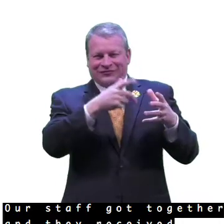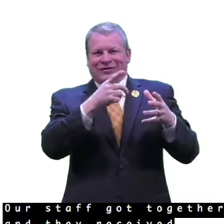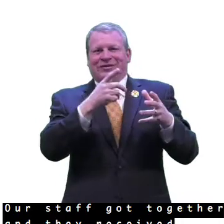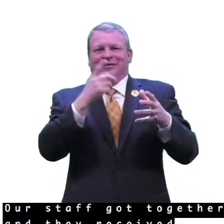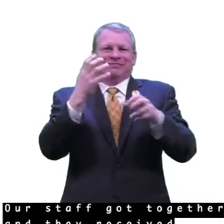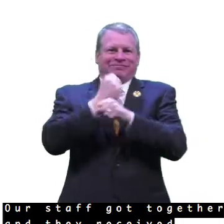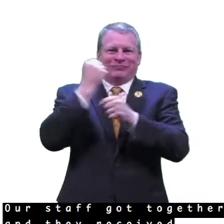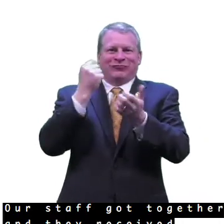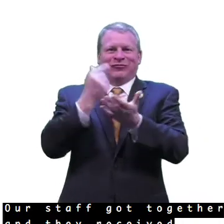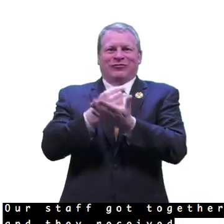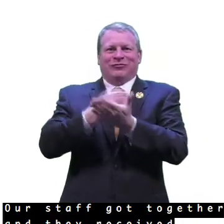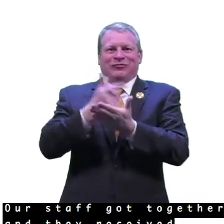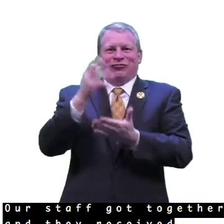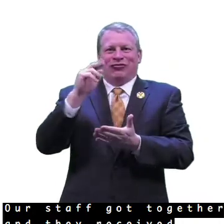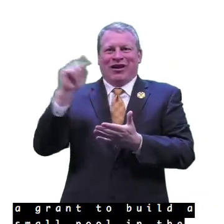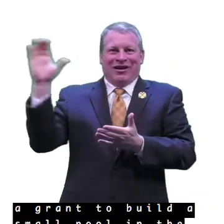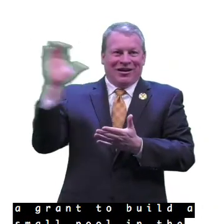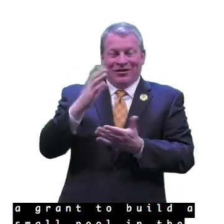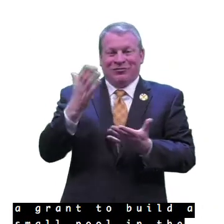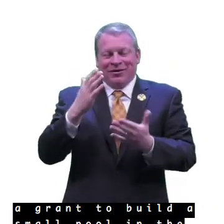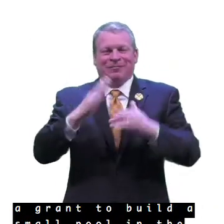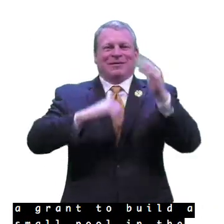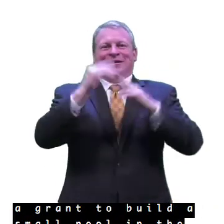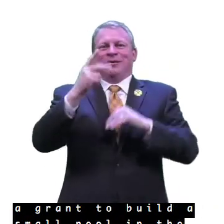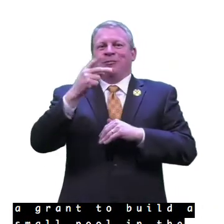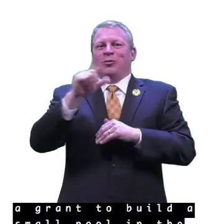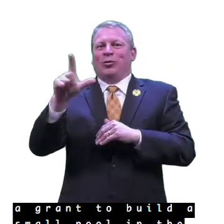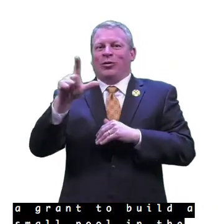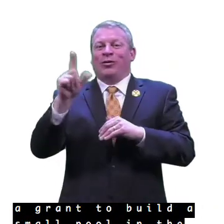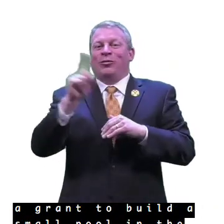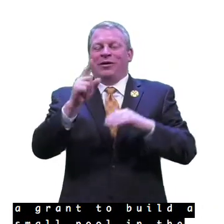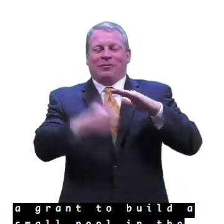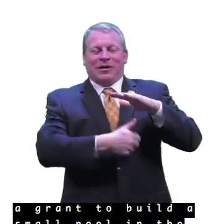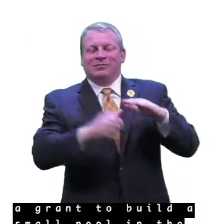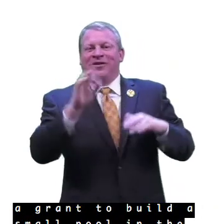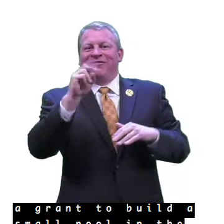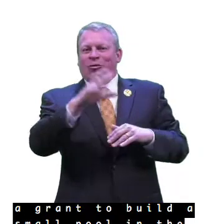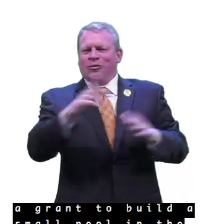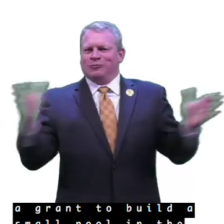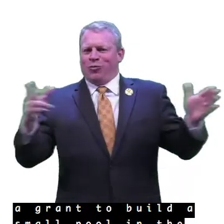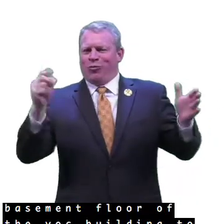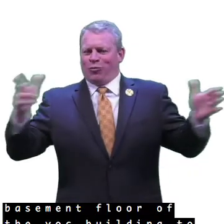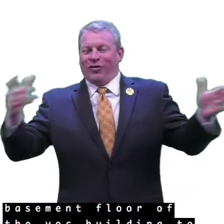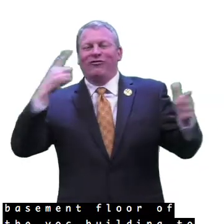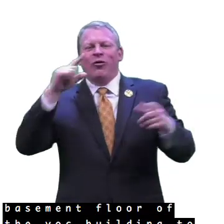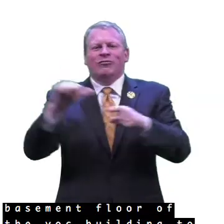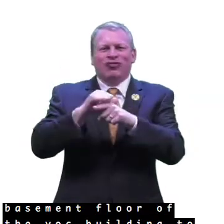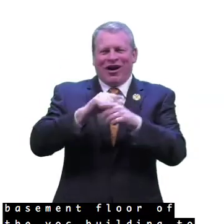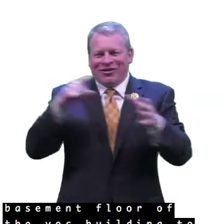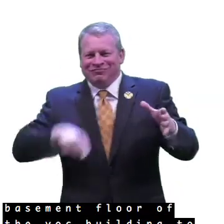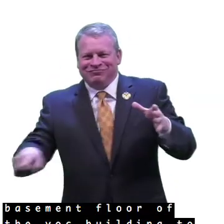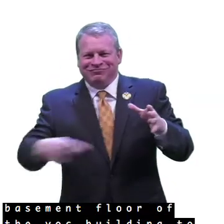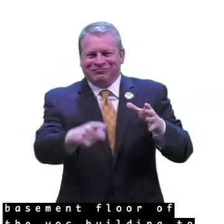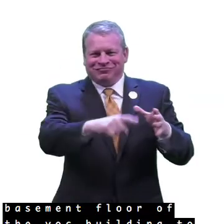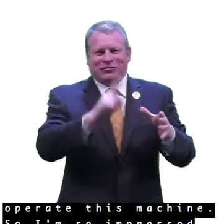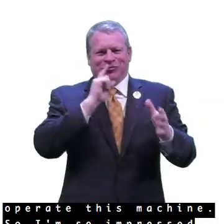together and they received a grant to build a small pool and the basement floor of the Voc building to operate